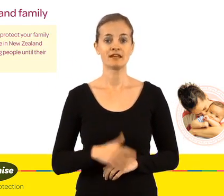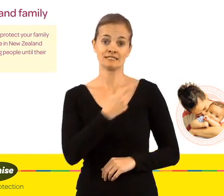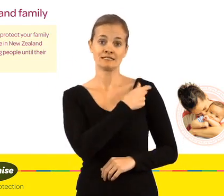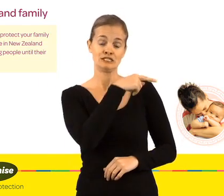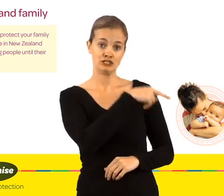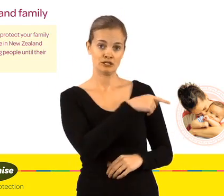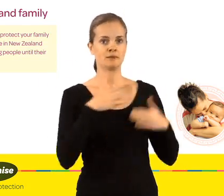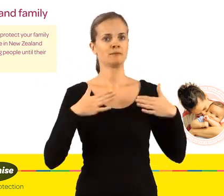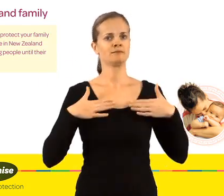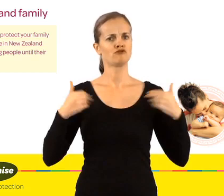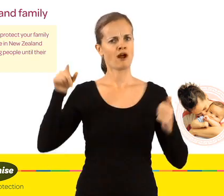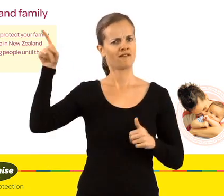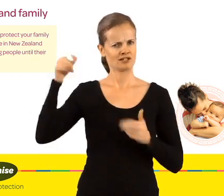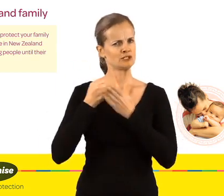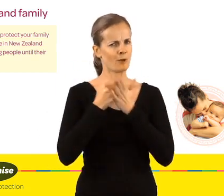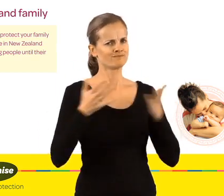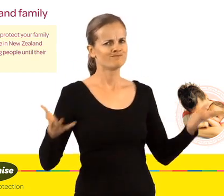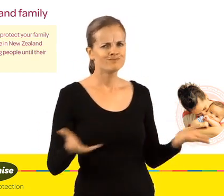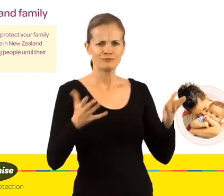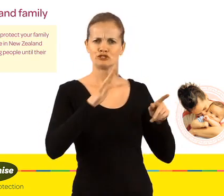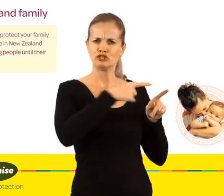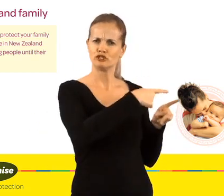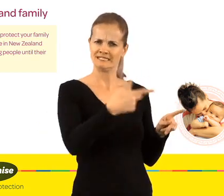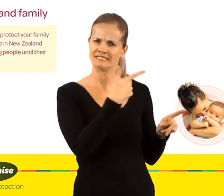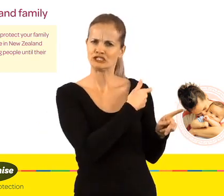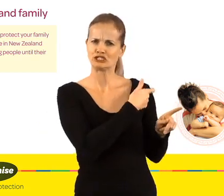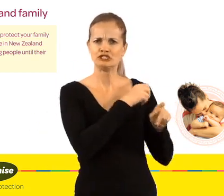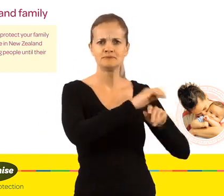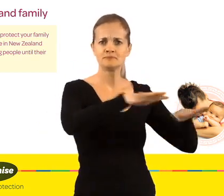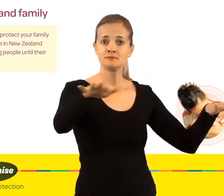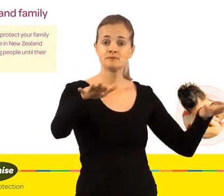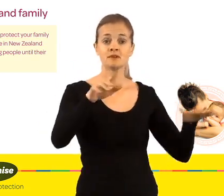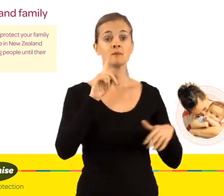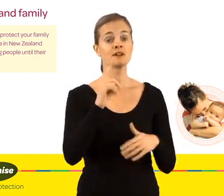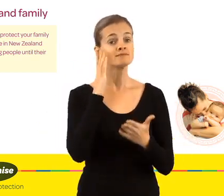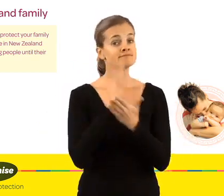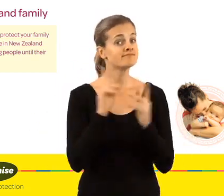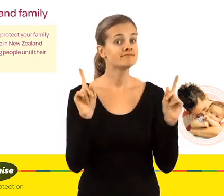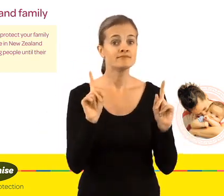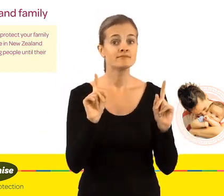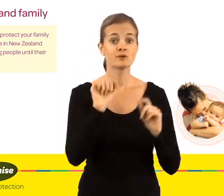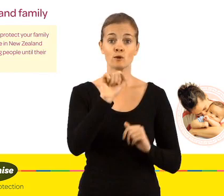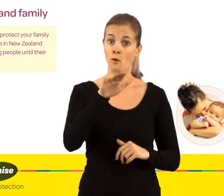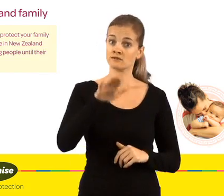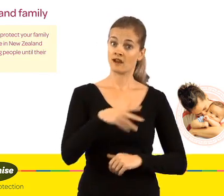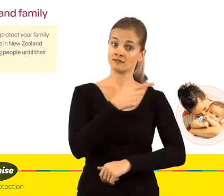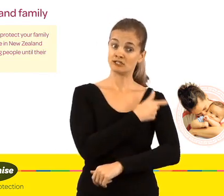clarification. The Ministry of Health encourages parents to immunise their children. However, immunisation is